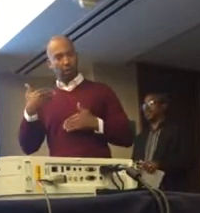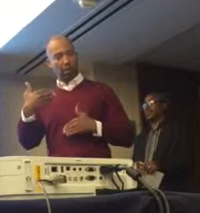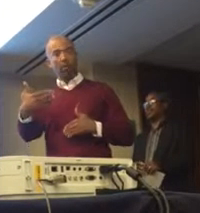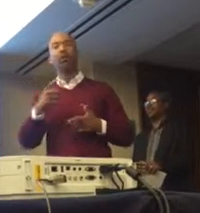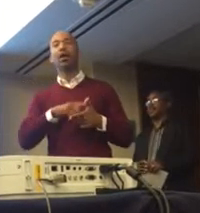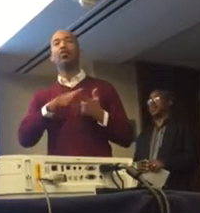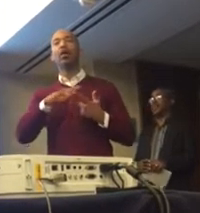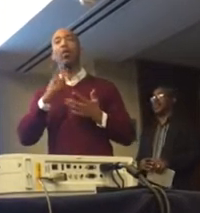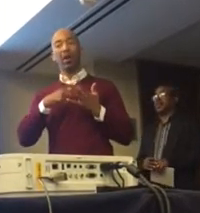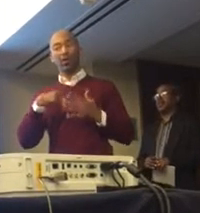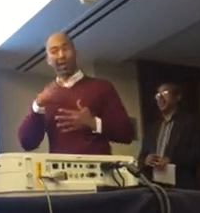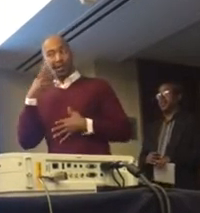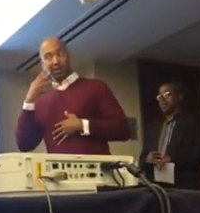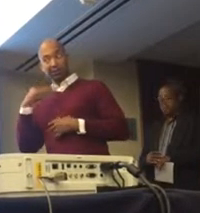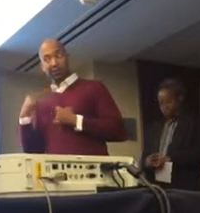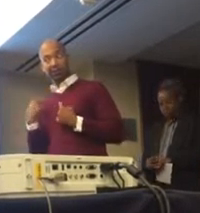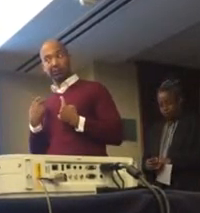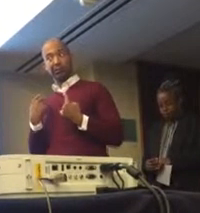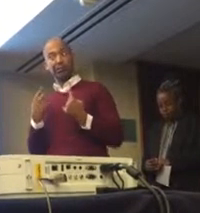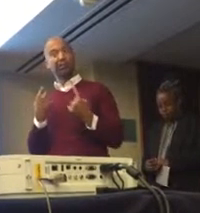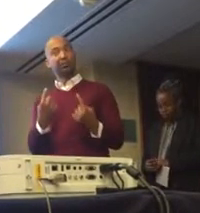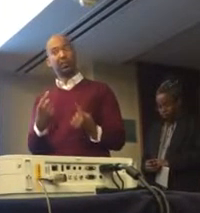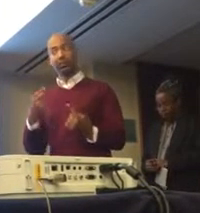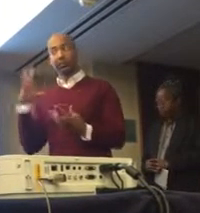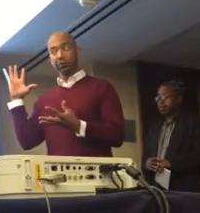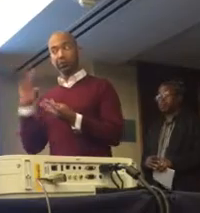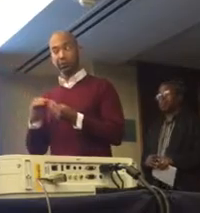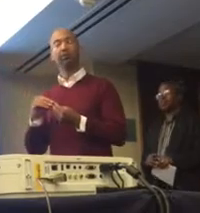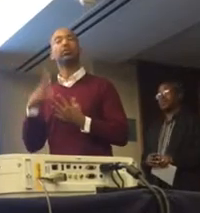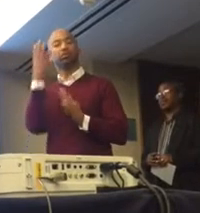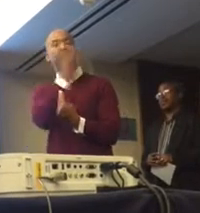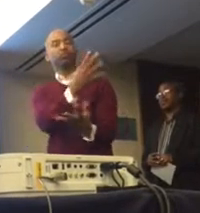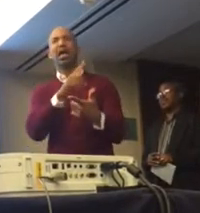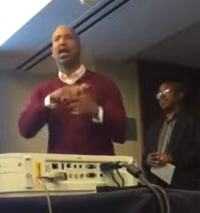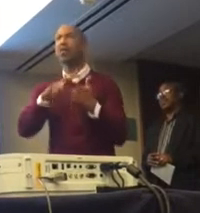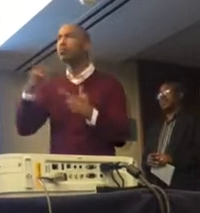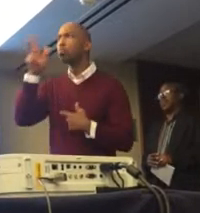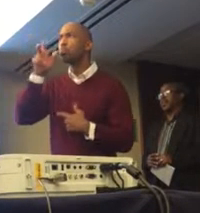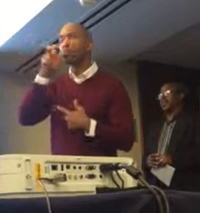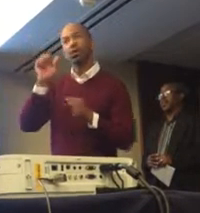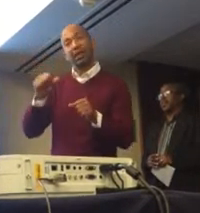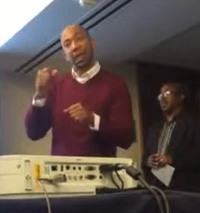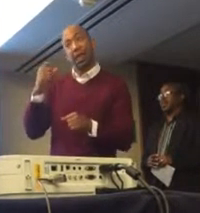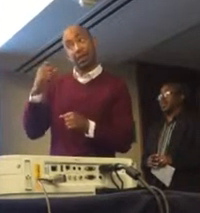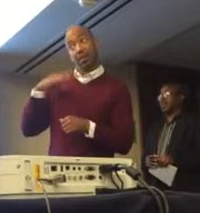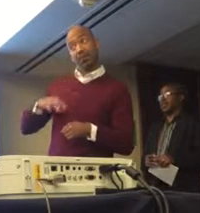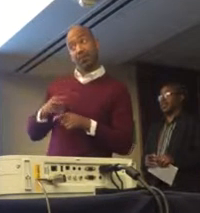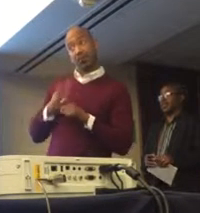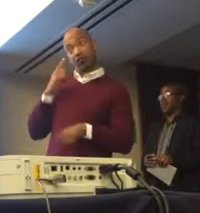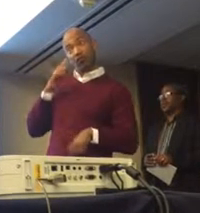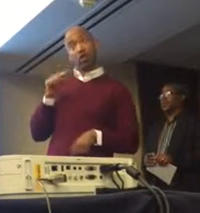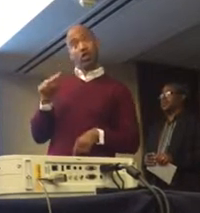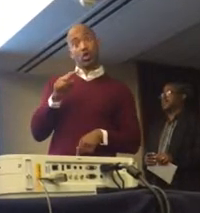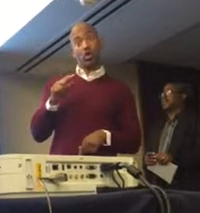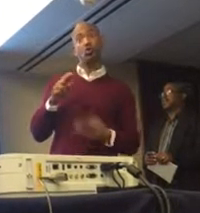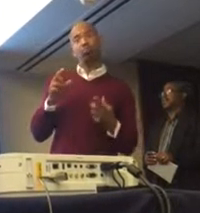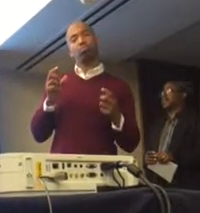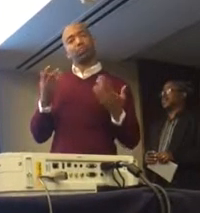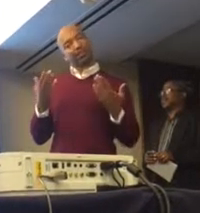some of what we've learned in our experiences, and if you find it useful, use it on your own campuses. So, with that being said, we want